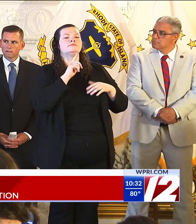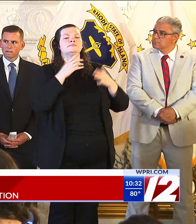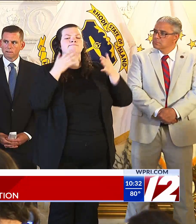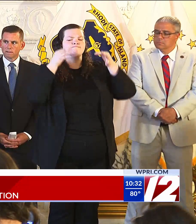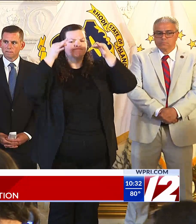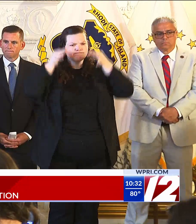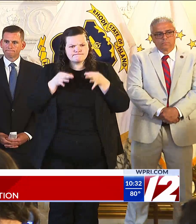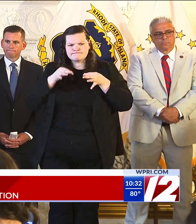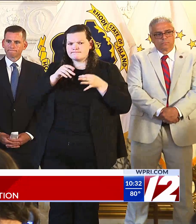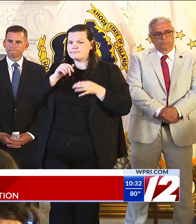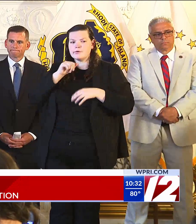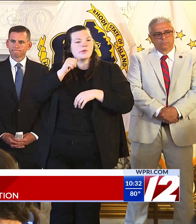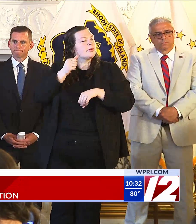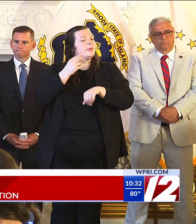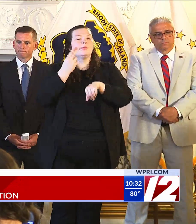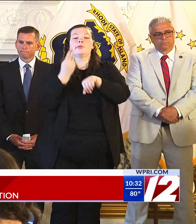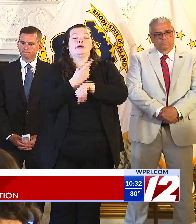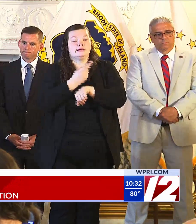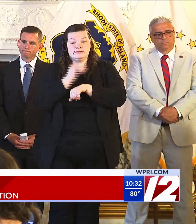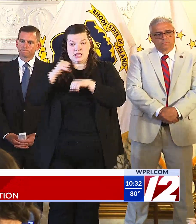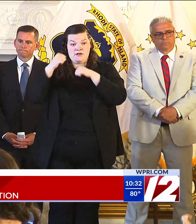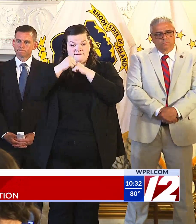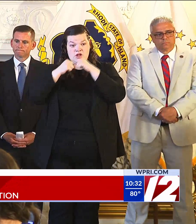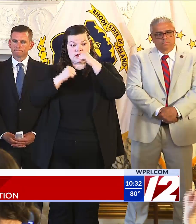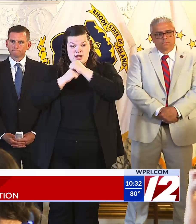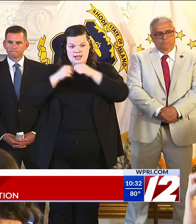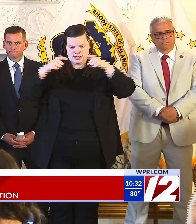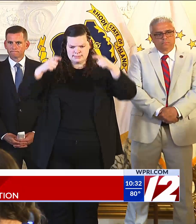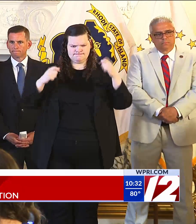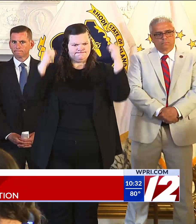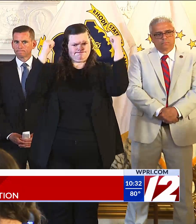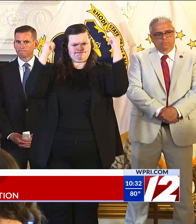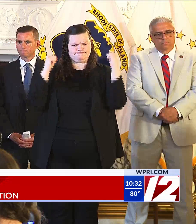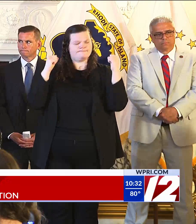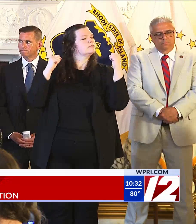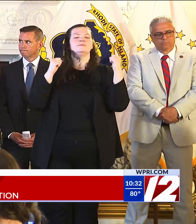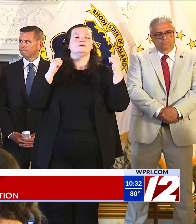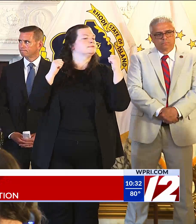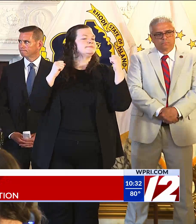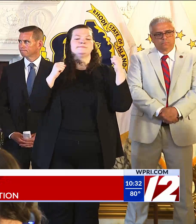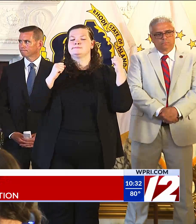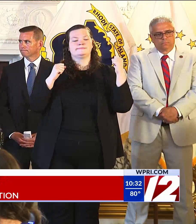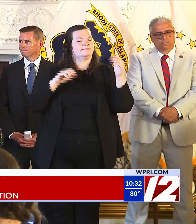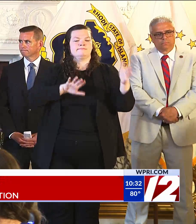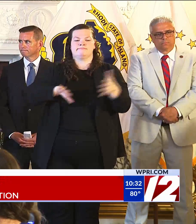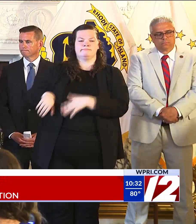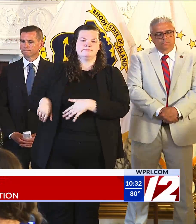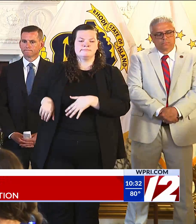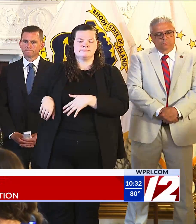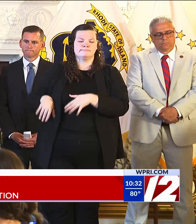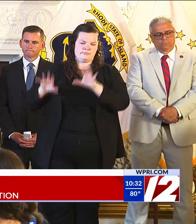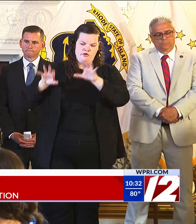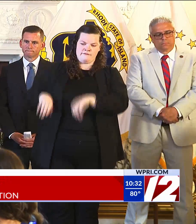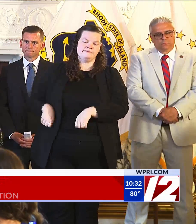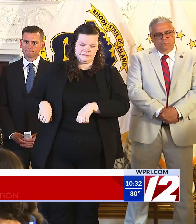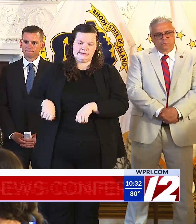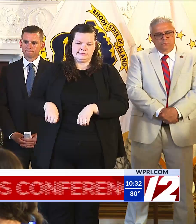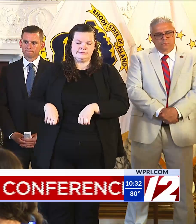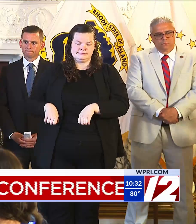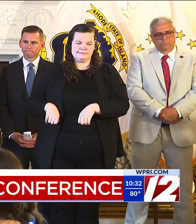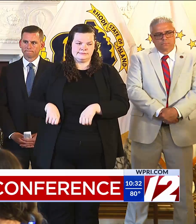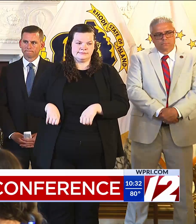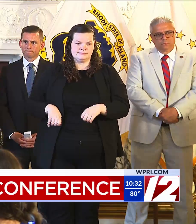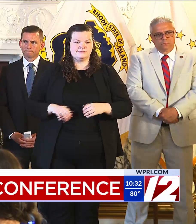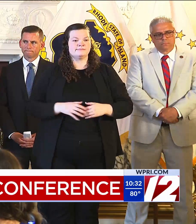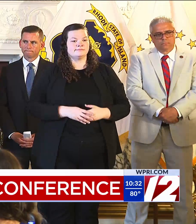existing foundations and pilings under the existing structure and to demolish the existing ones and build